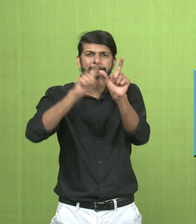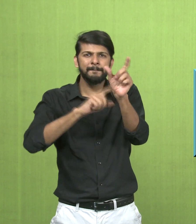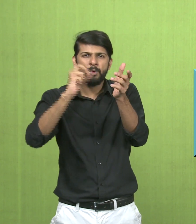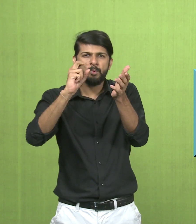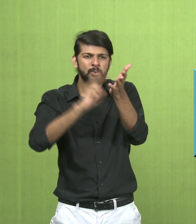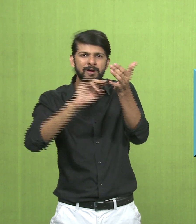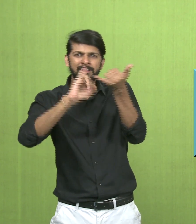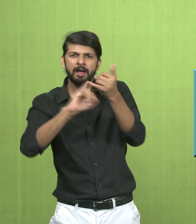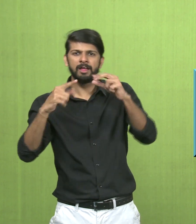Crayon,